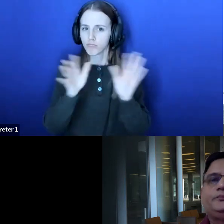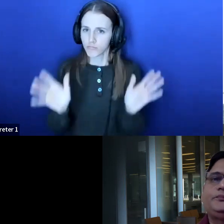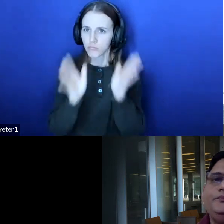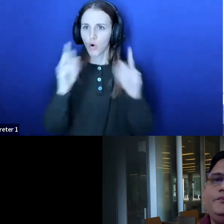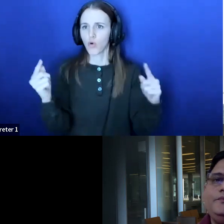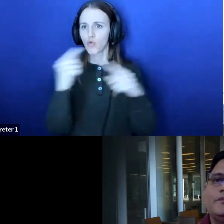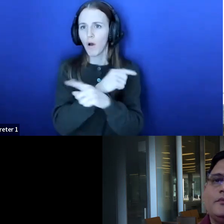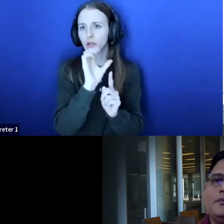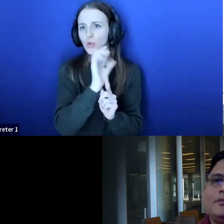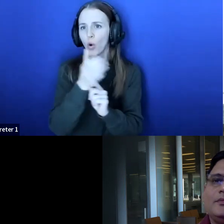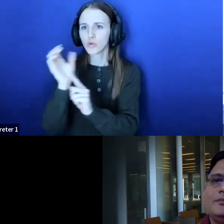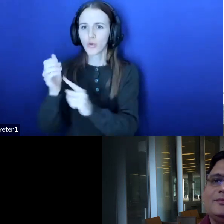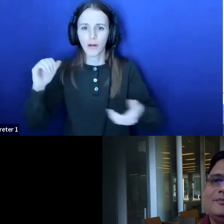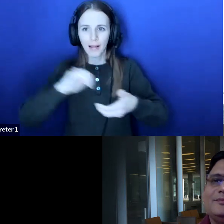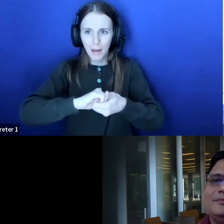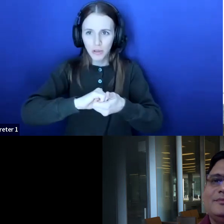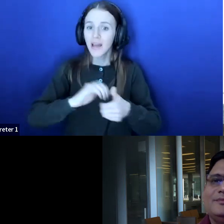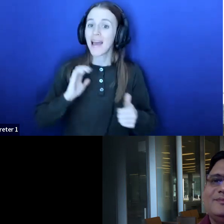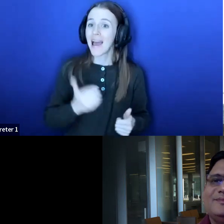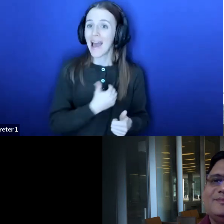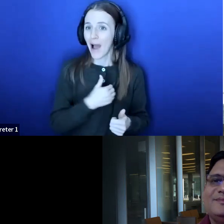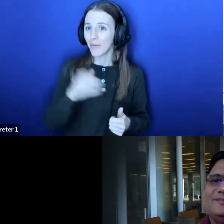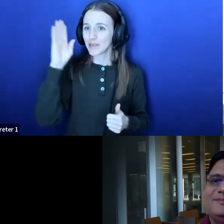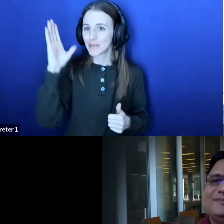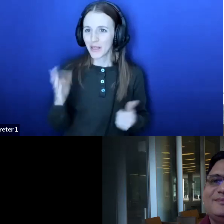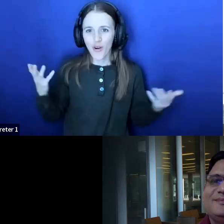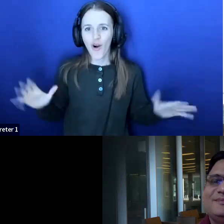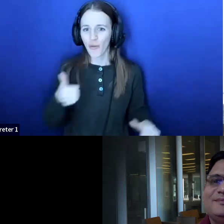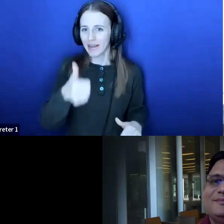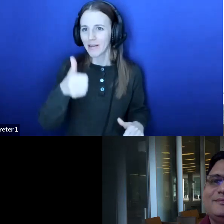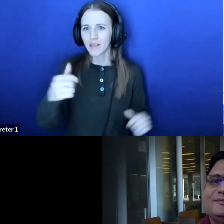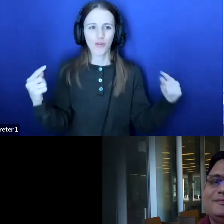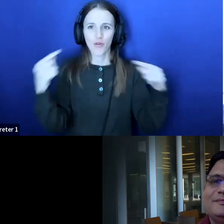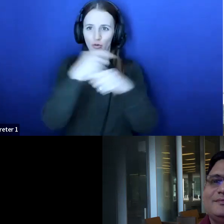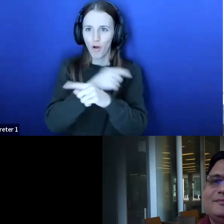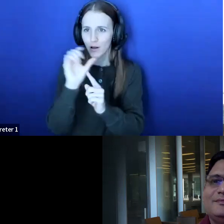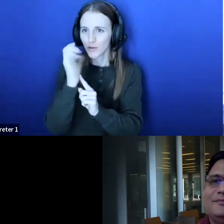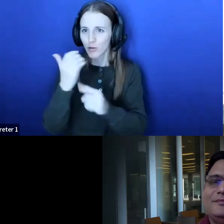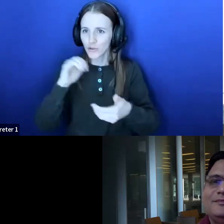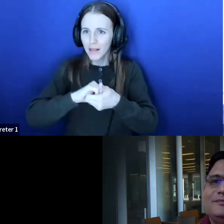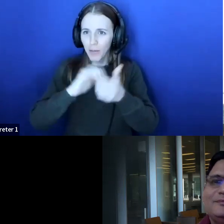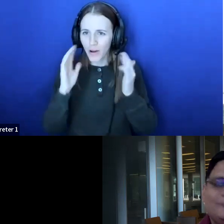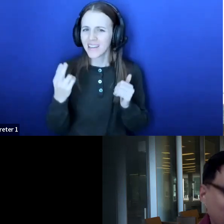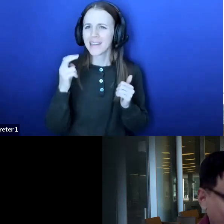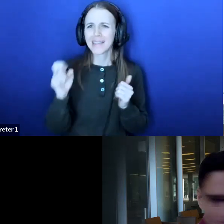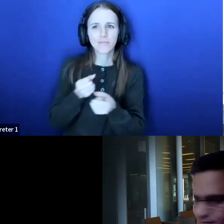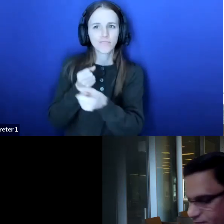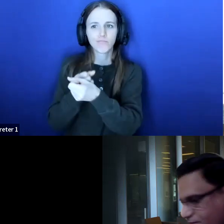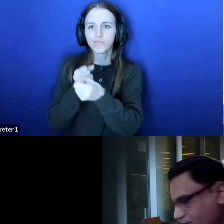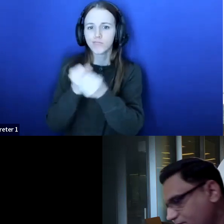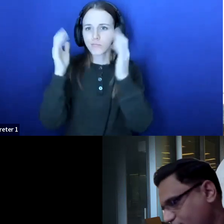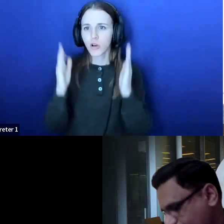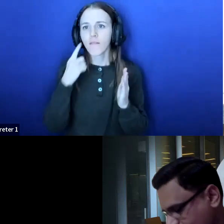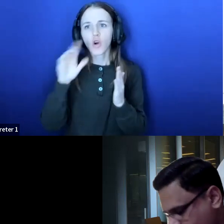today has already been a cross-cultural collaborator. He is an amazing cheerleader for all things